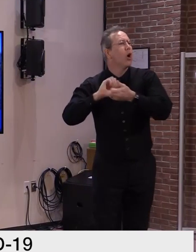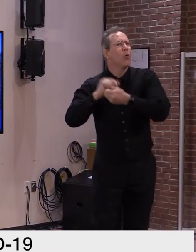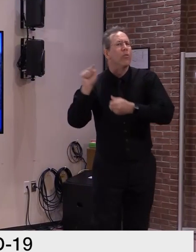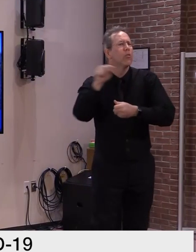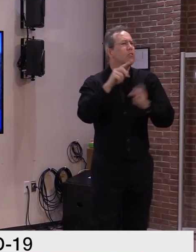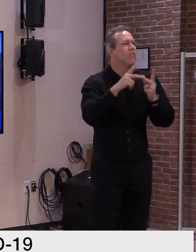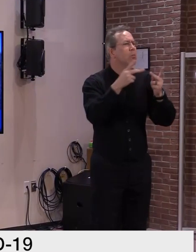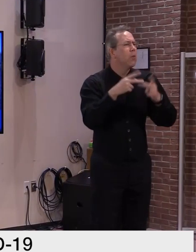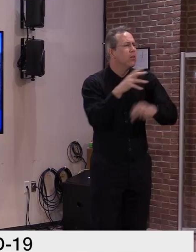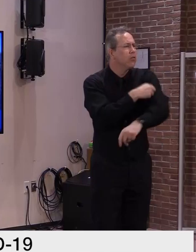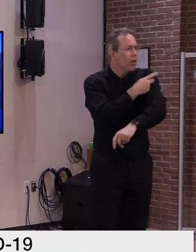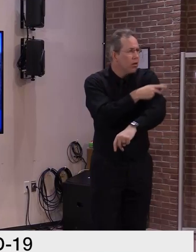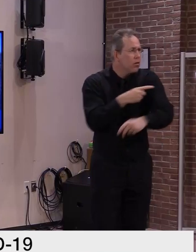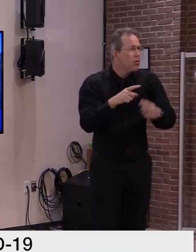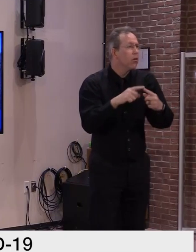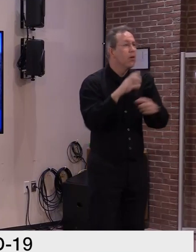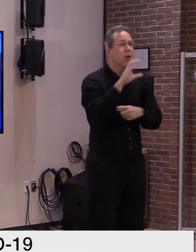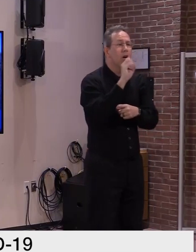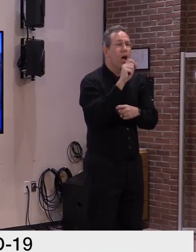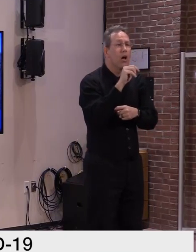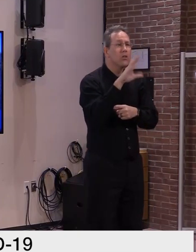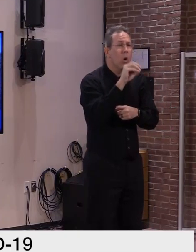state website as well at